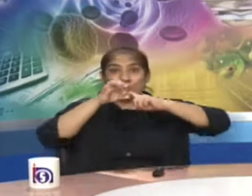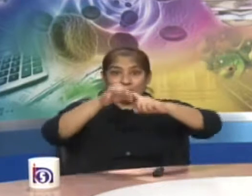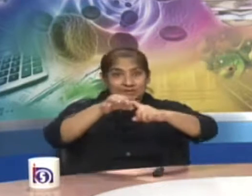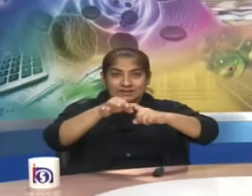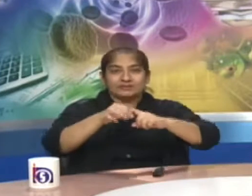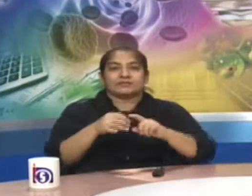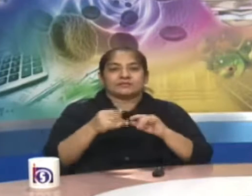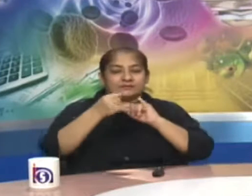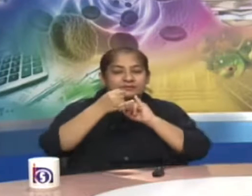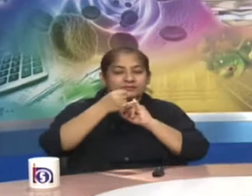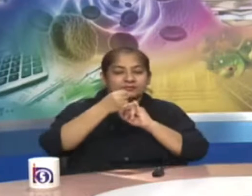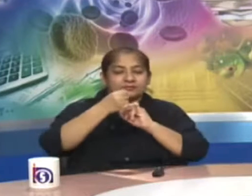Third question